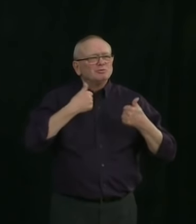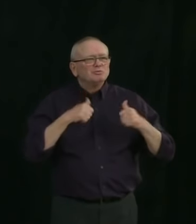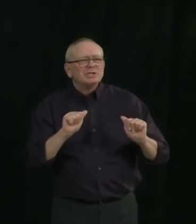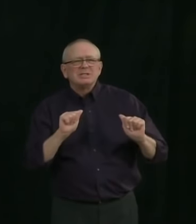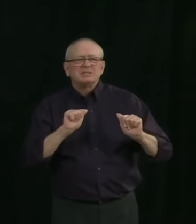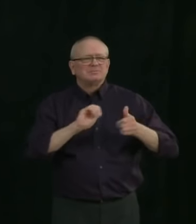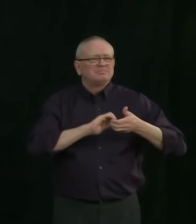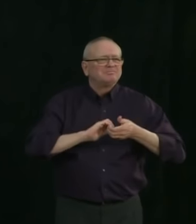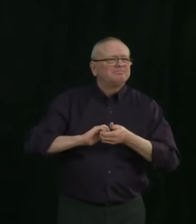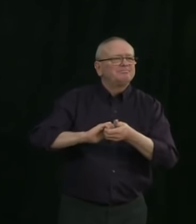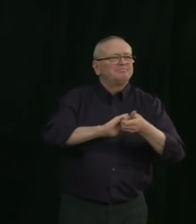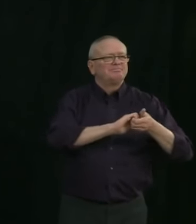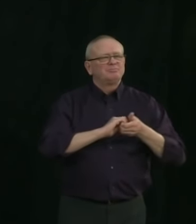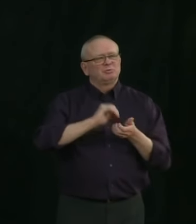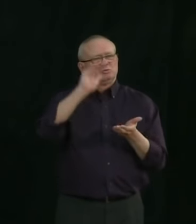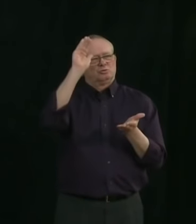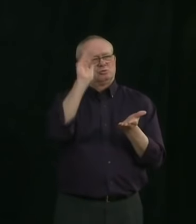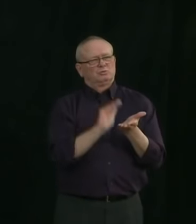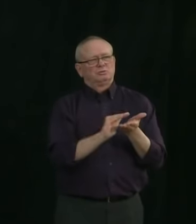her to provide her update.